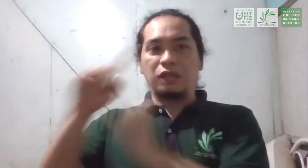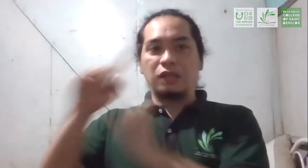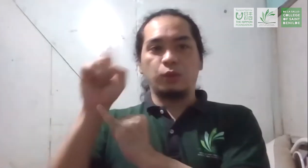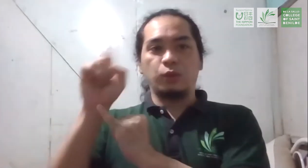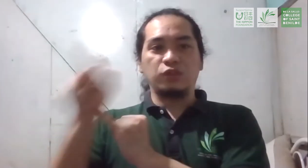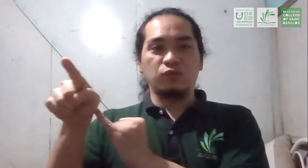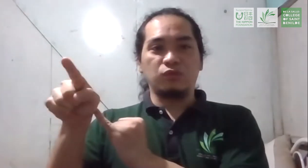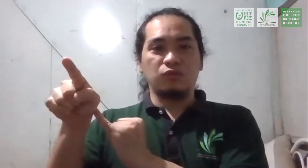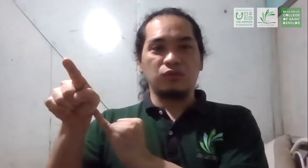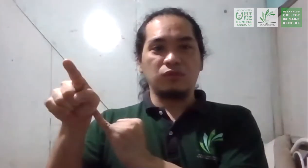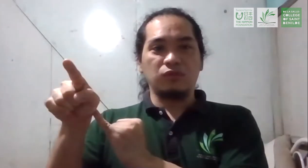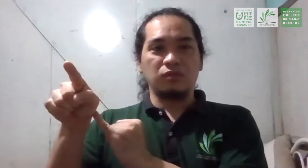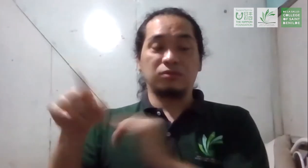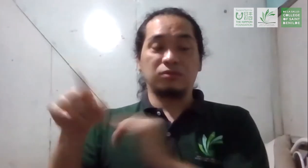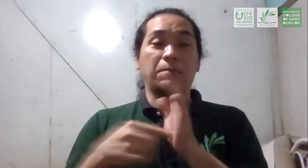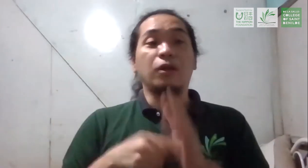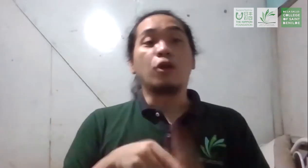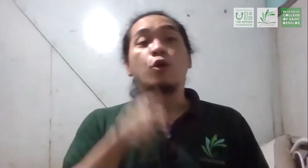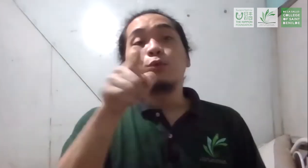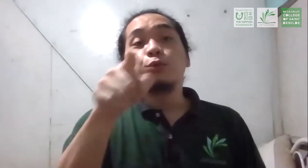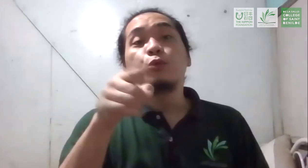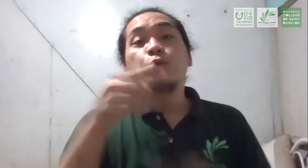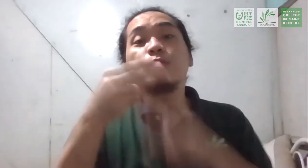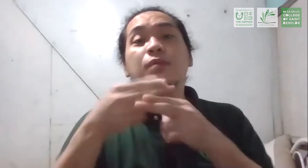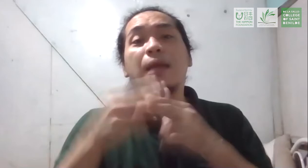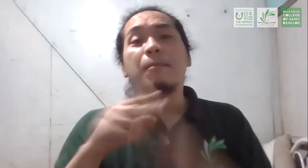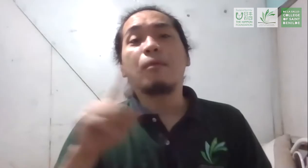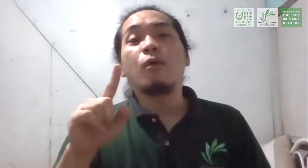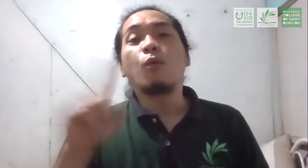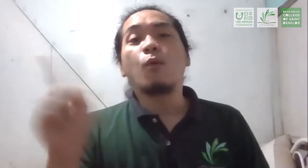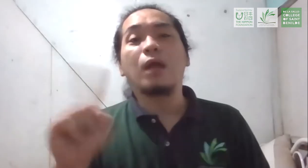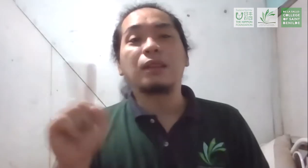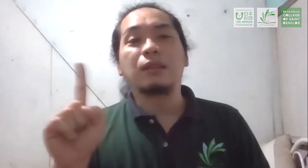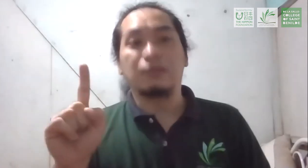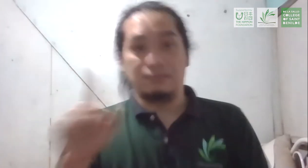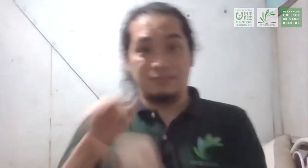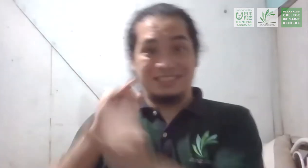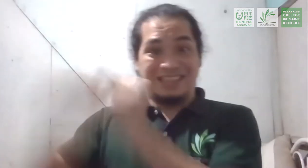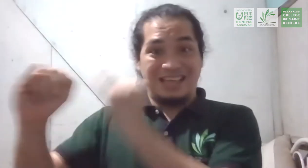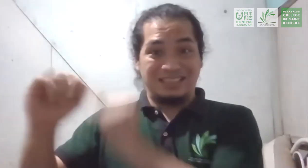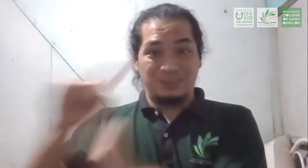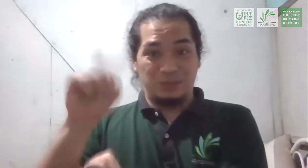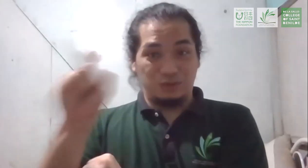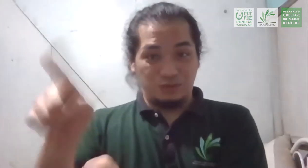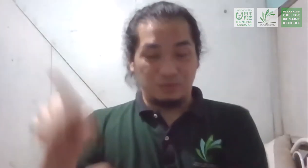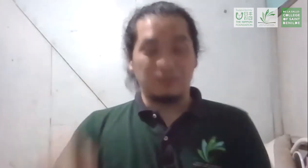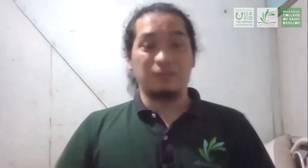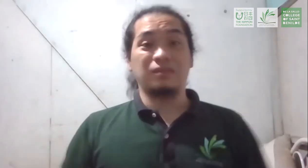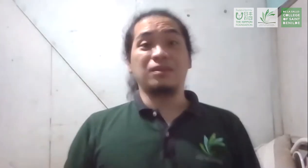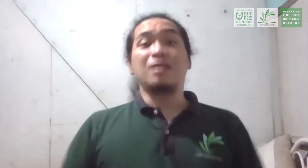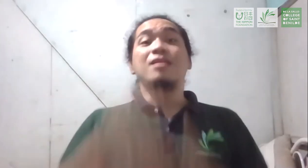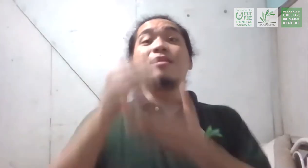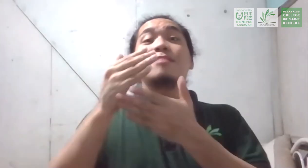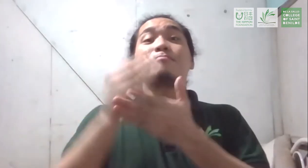A wasn't it because of the question. It was a question, Mm-hmm. right?